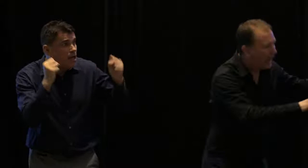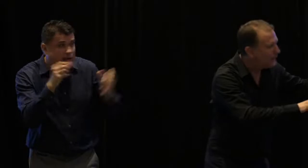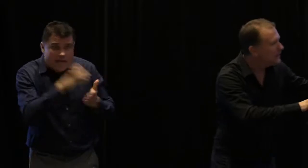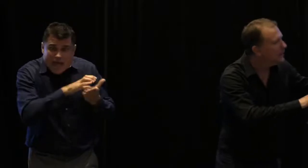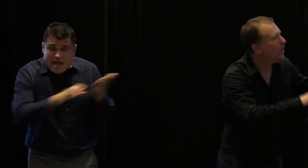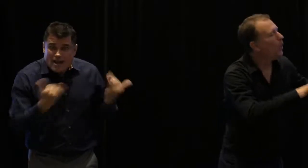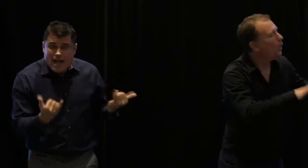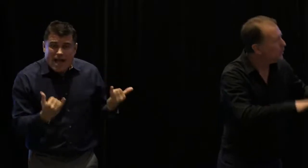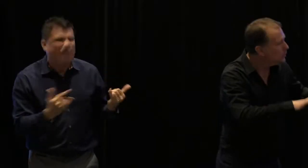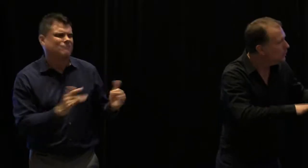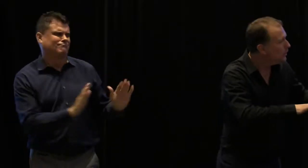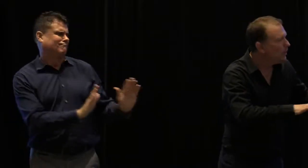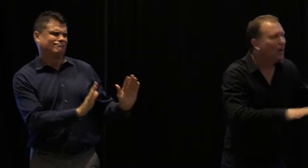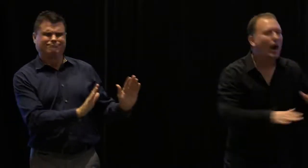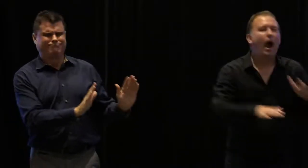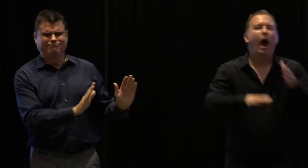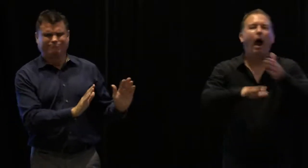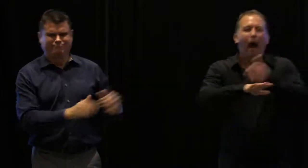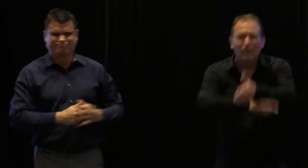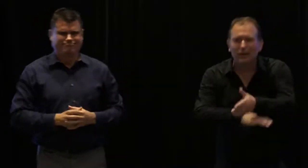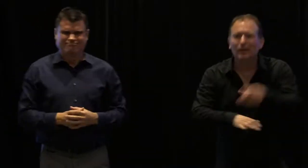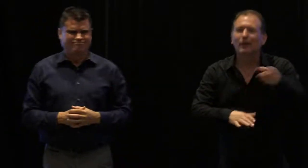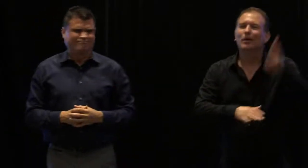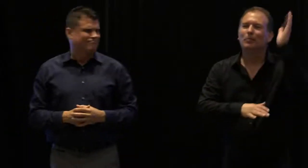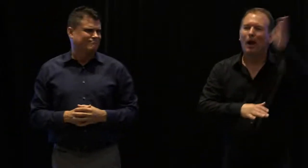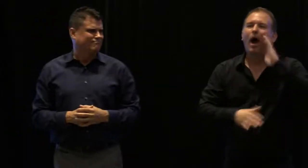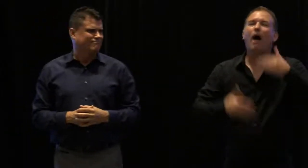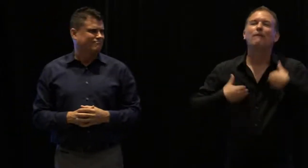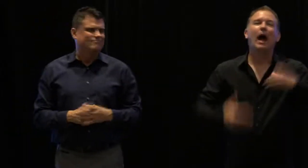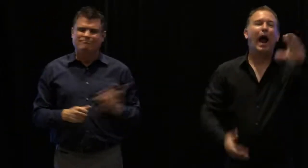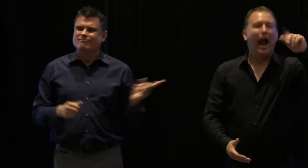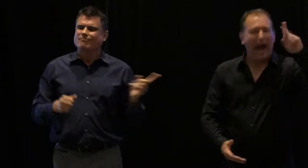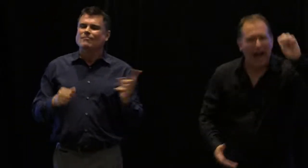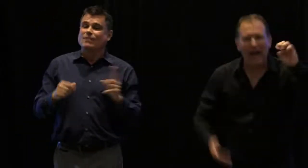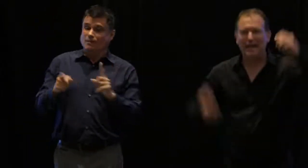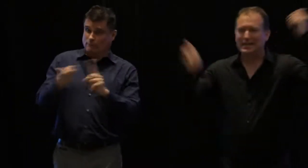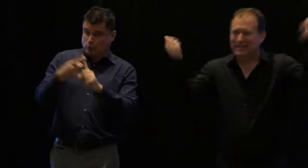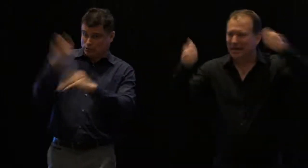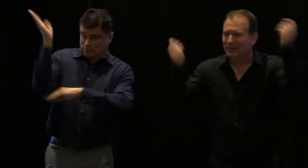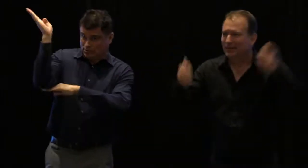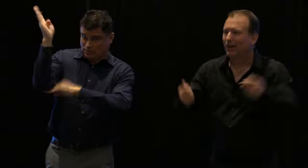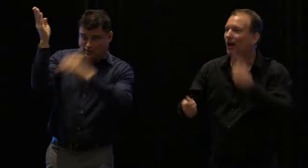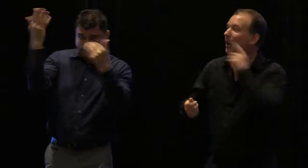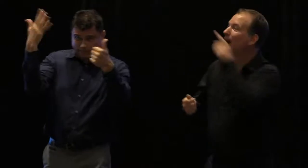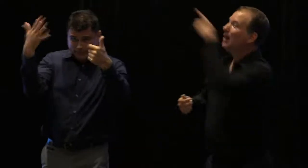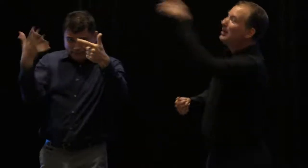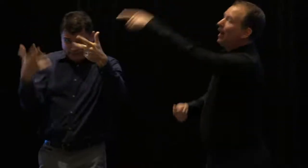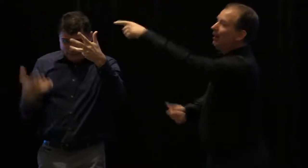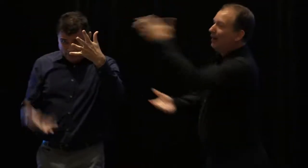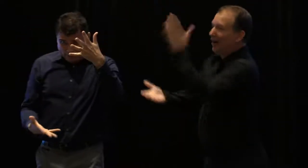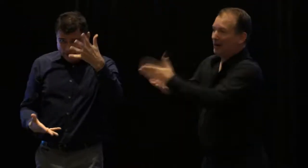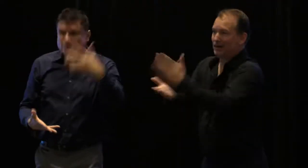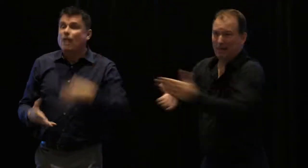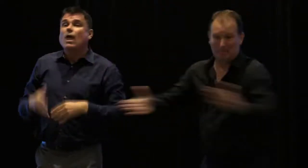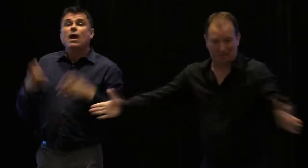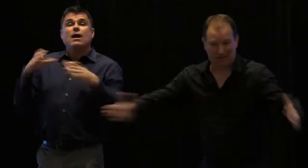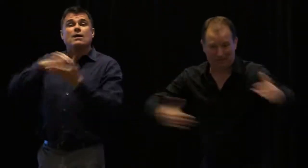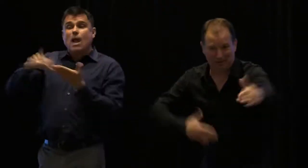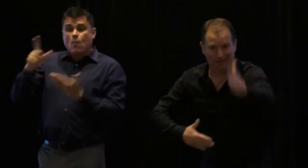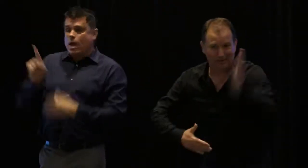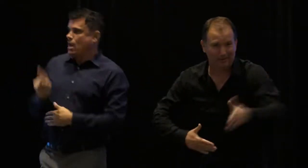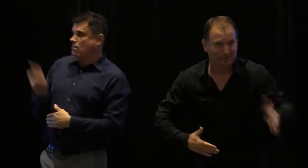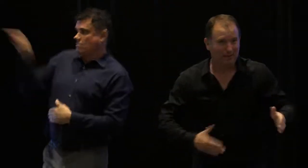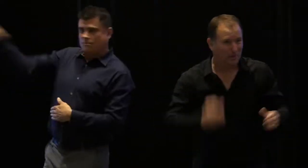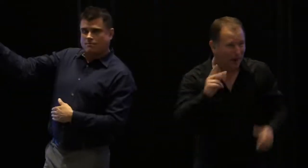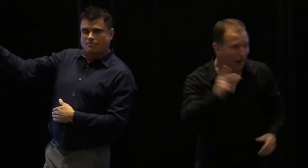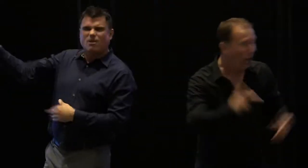you're jumping the gun, Vinu. Just hold your horses. After the presentation, there will be a